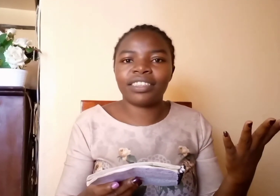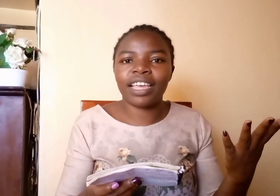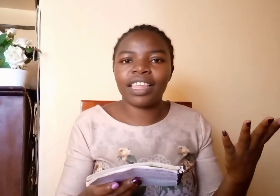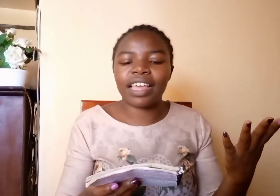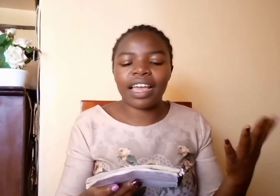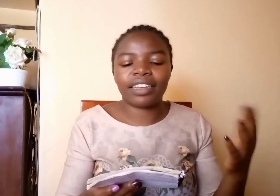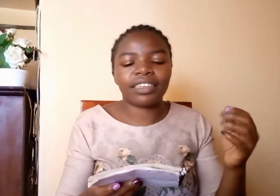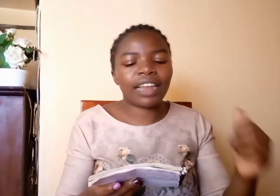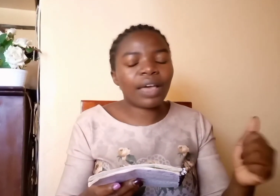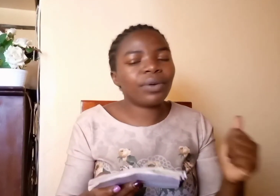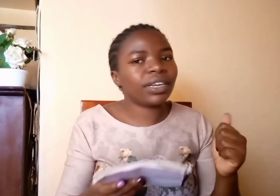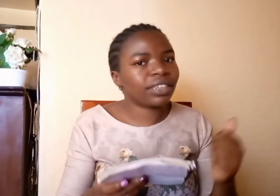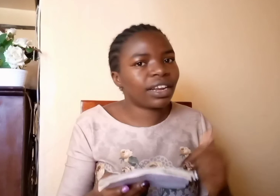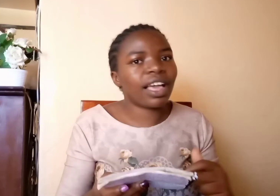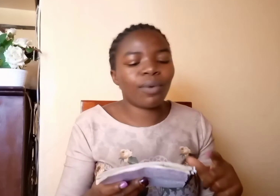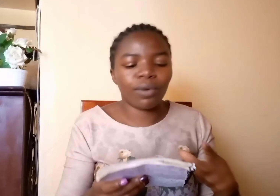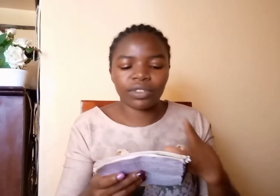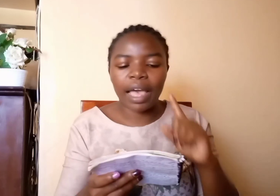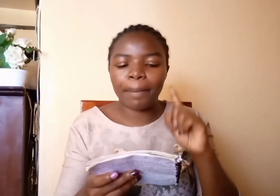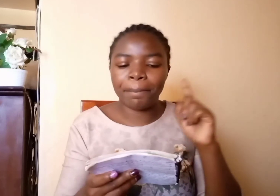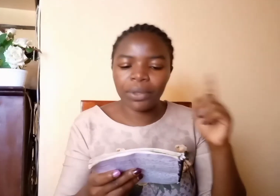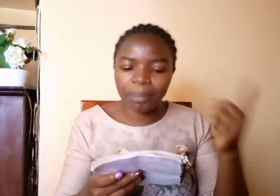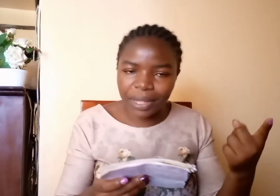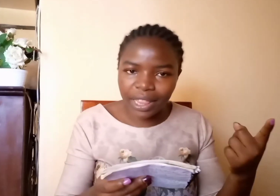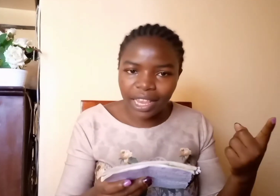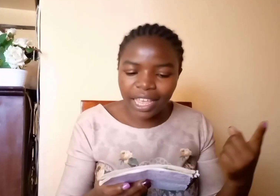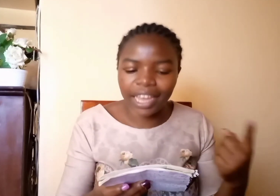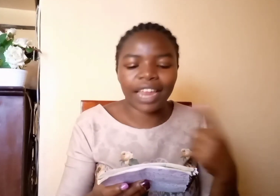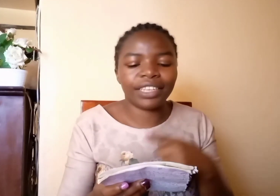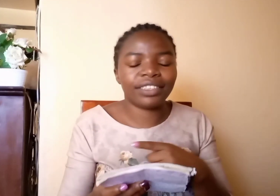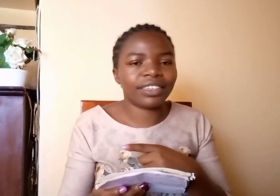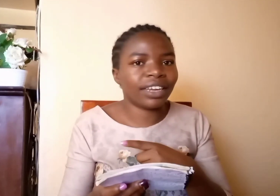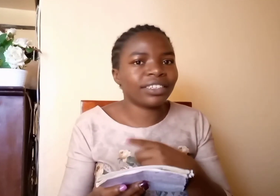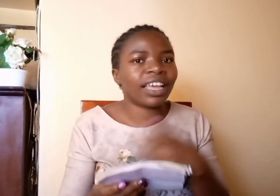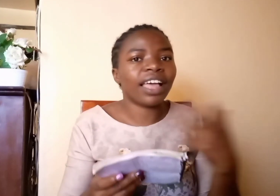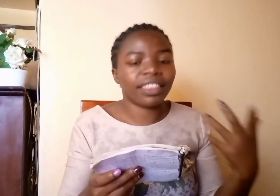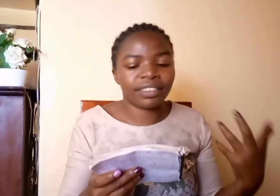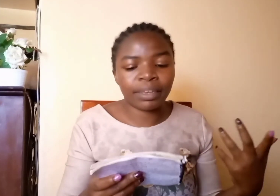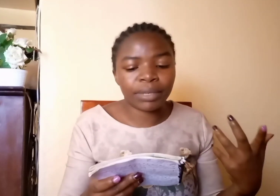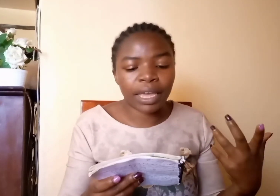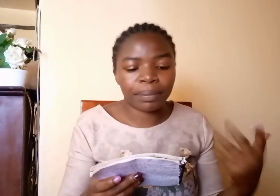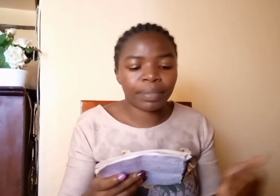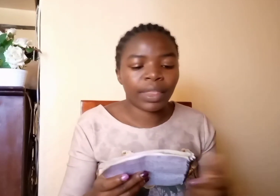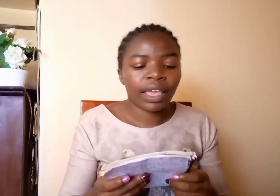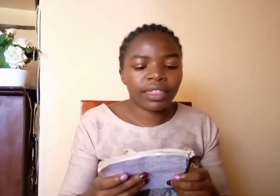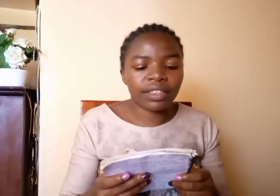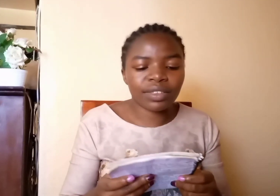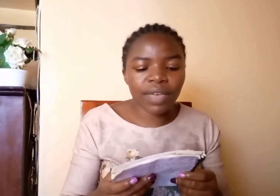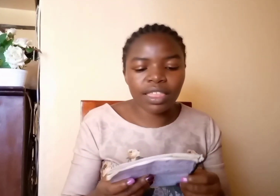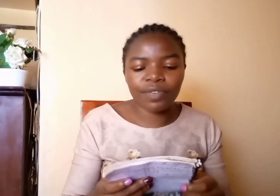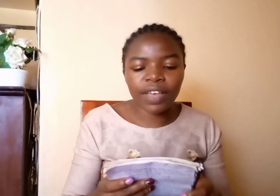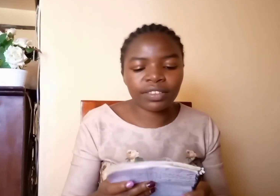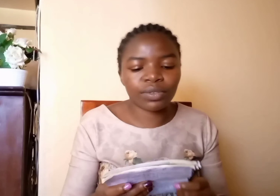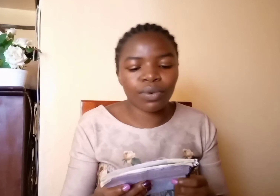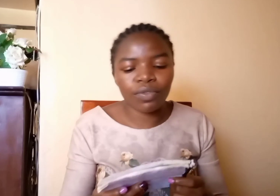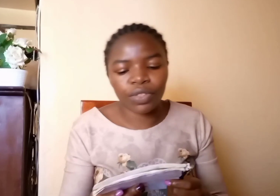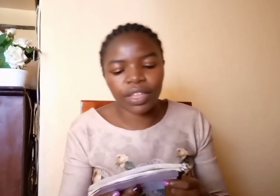say that Laurent Clark was a pupil and an instructor at the same time. This is where the first school for the